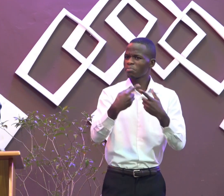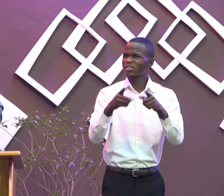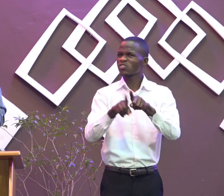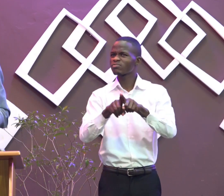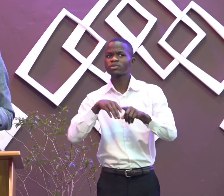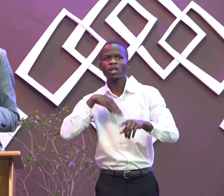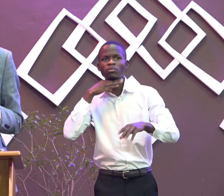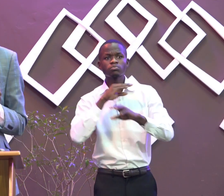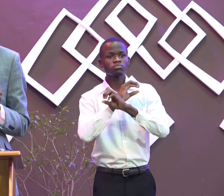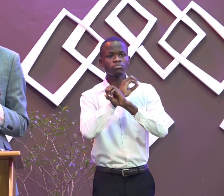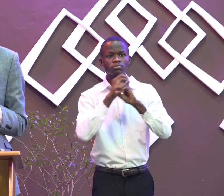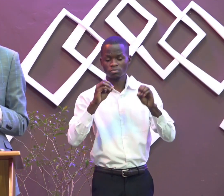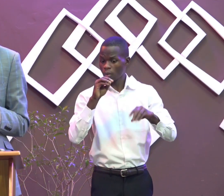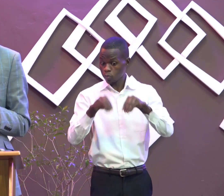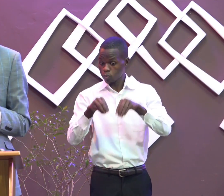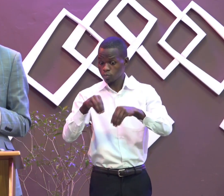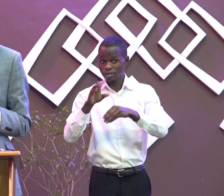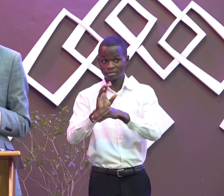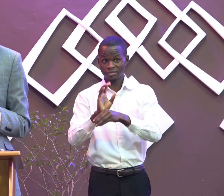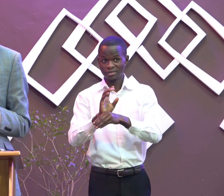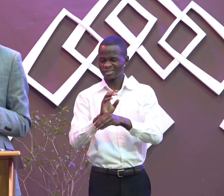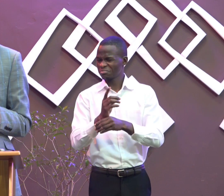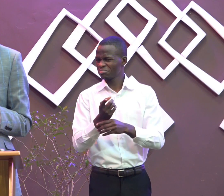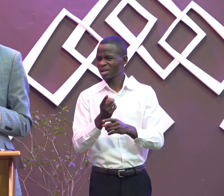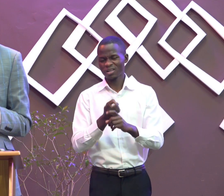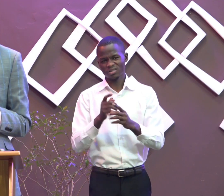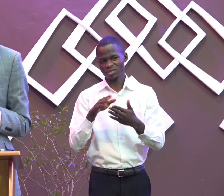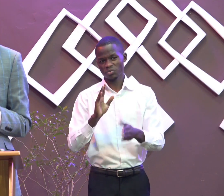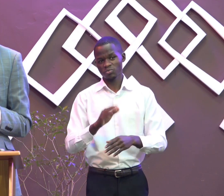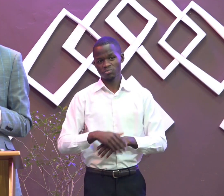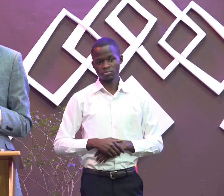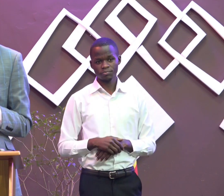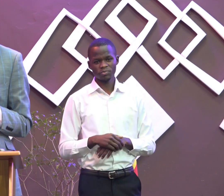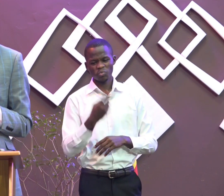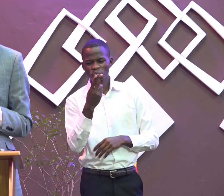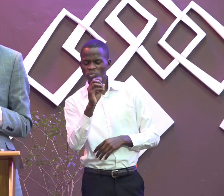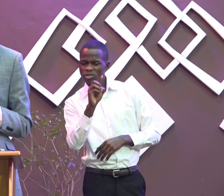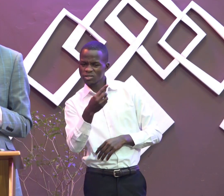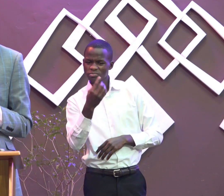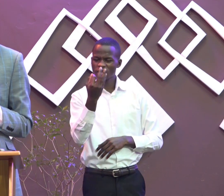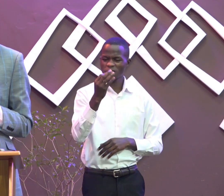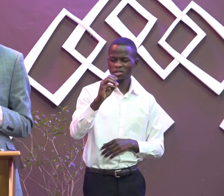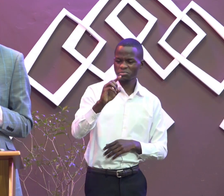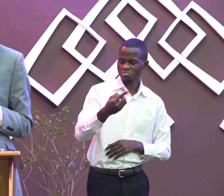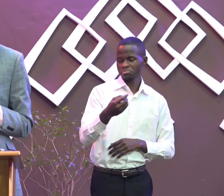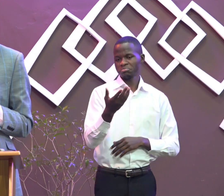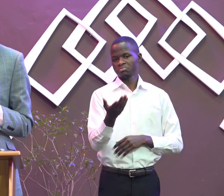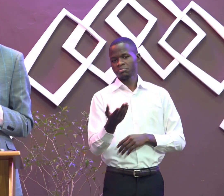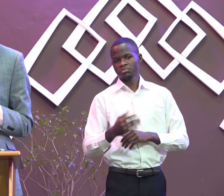exactly, but our offertory, maybe first service, would be like 20,000 or 30,000 or even